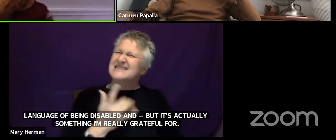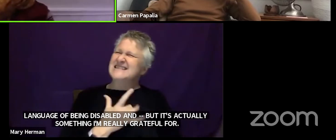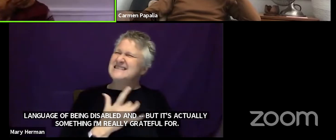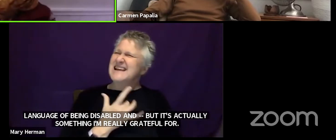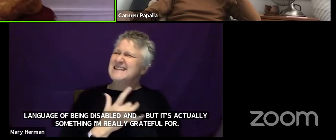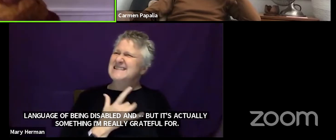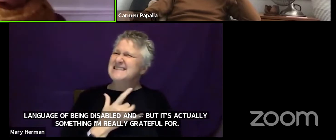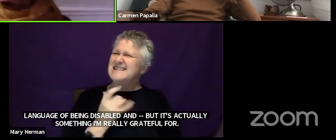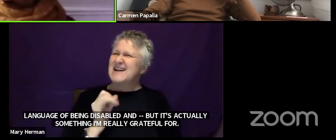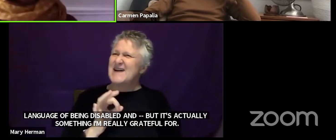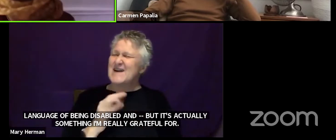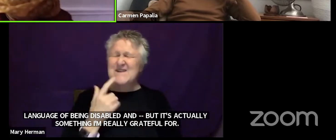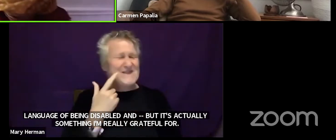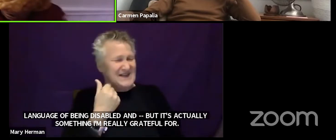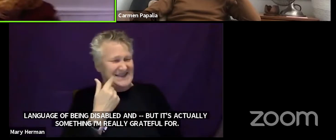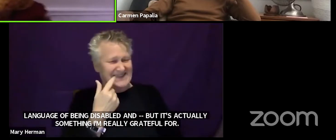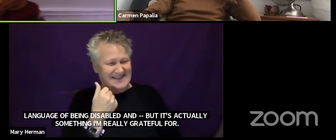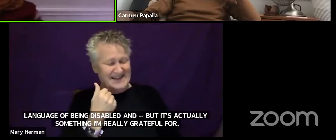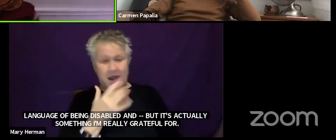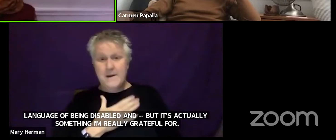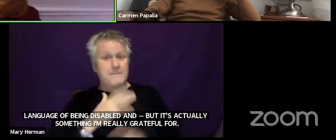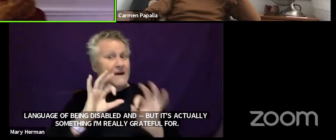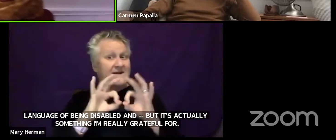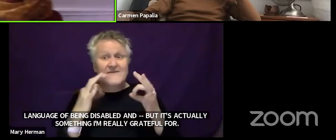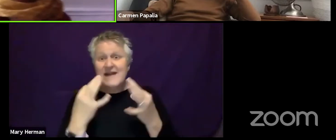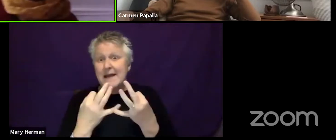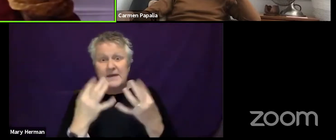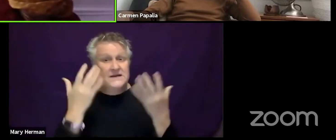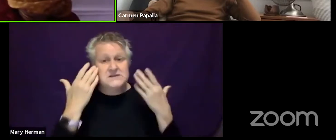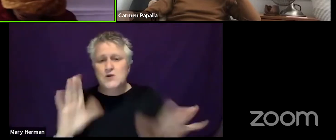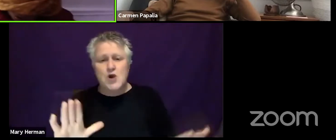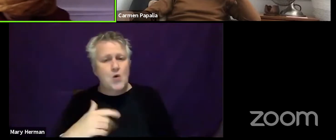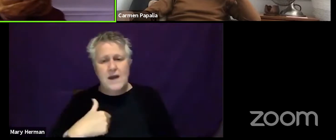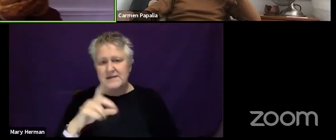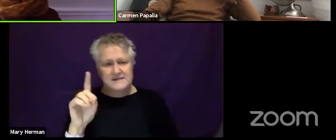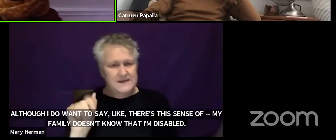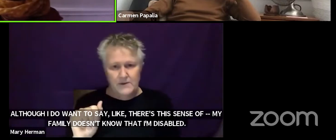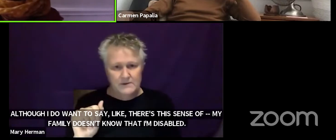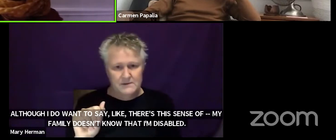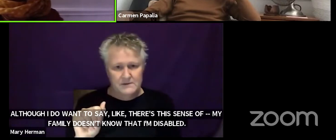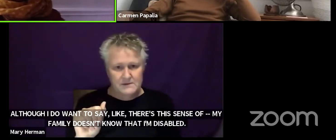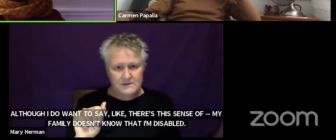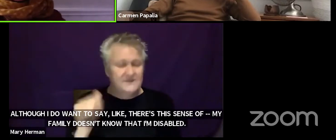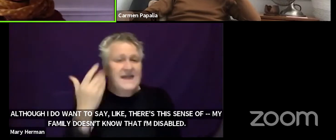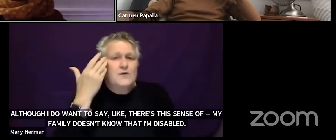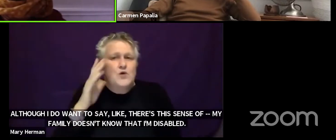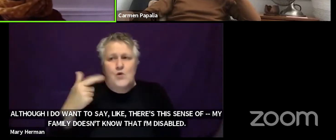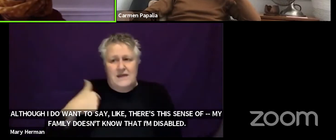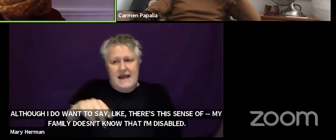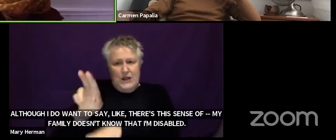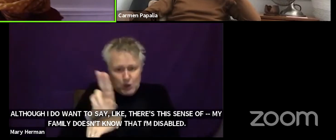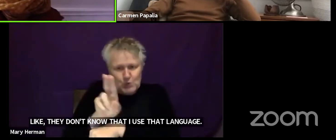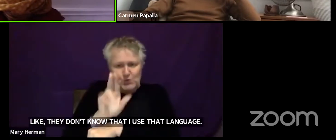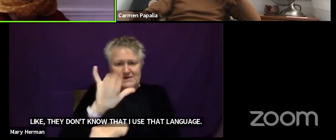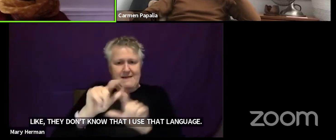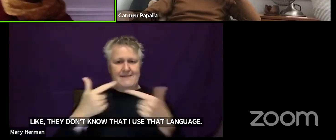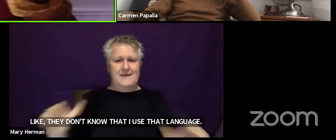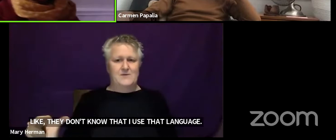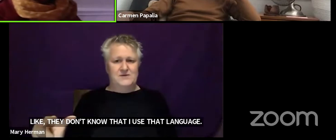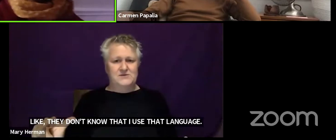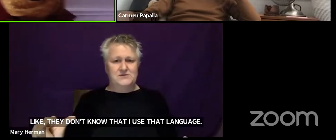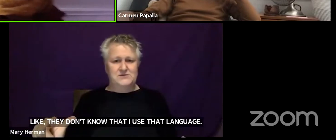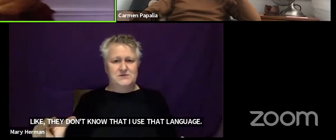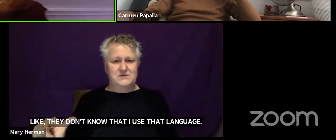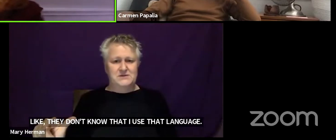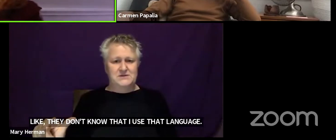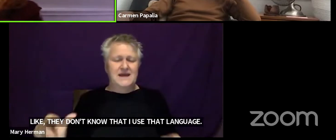my my family doesn't know that I'm disabled. Like, they don't know that I use that language. And like, as